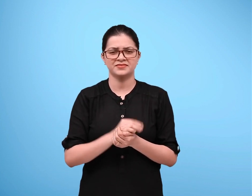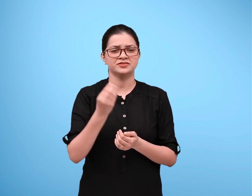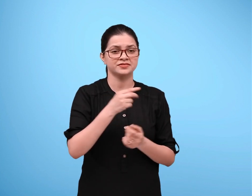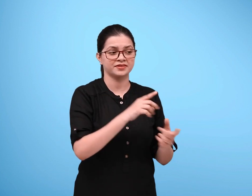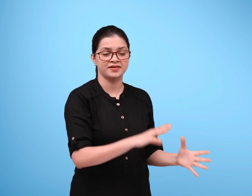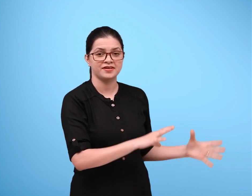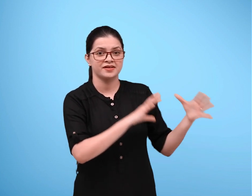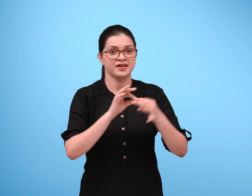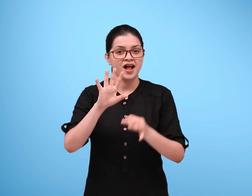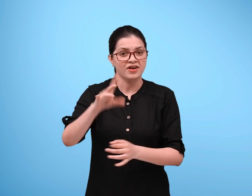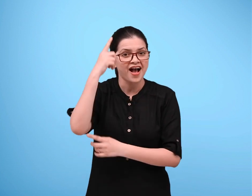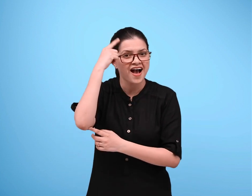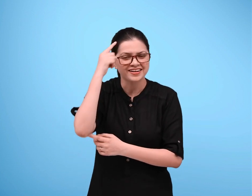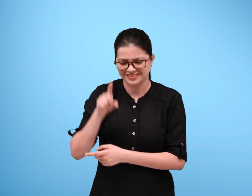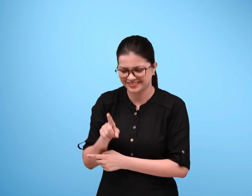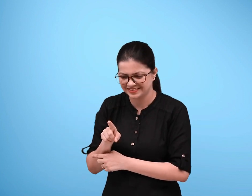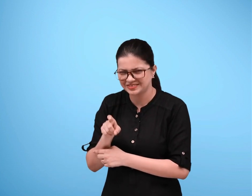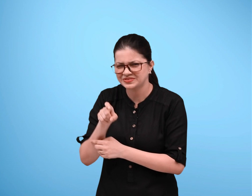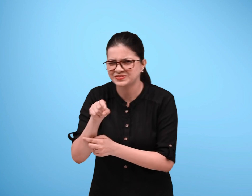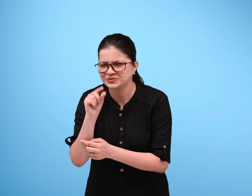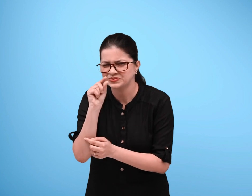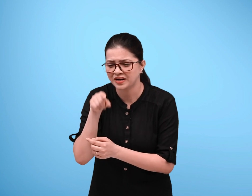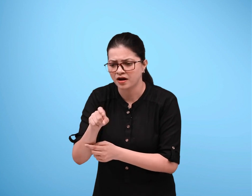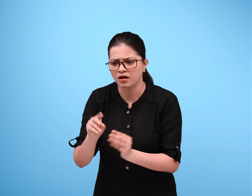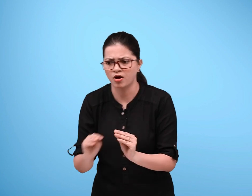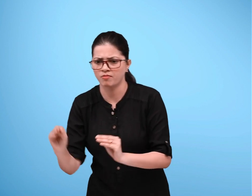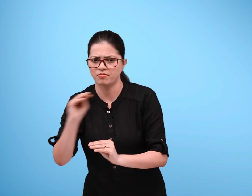Let us look at the motion of an ant closely.